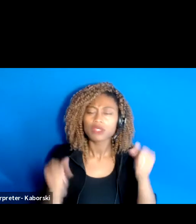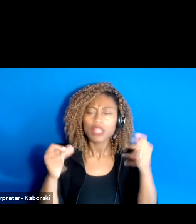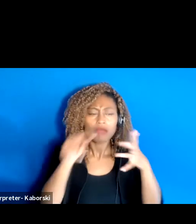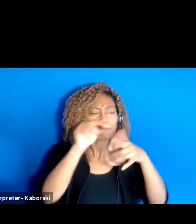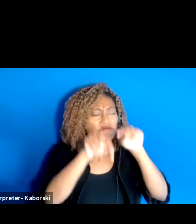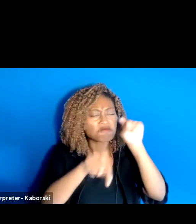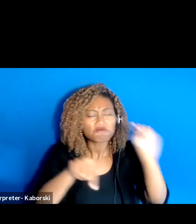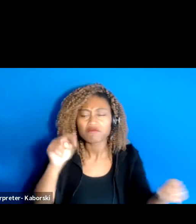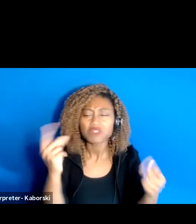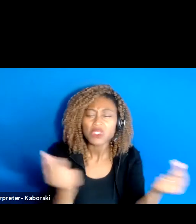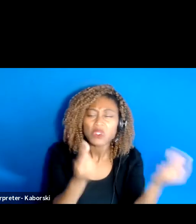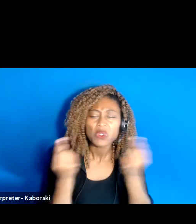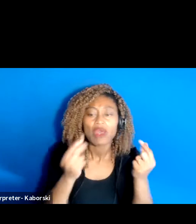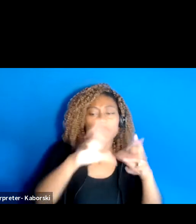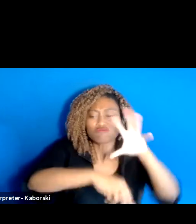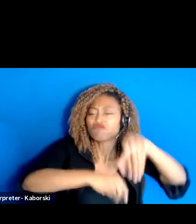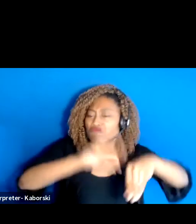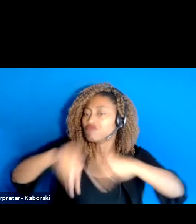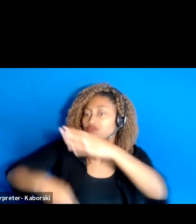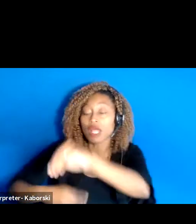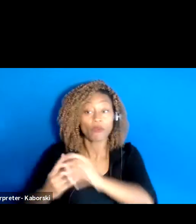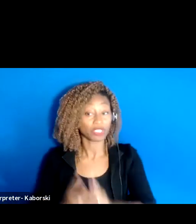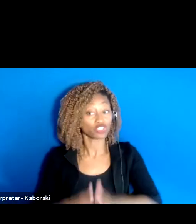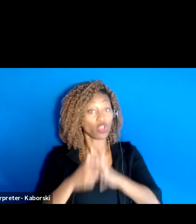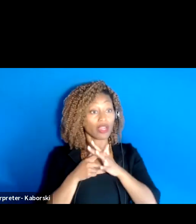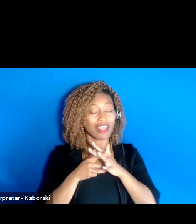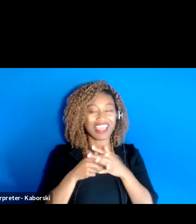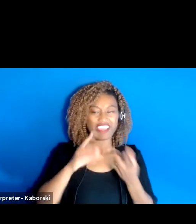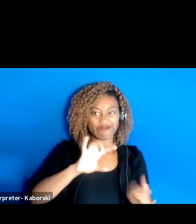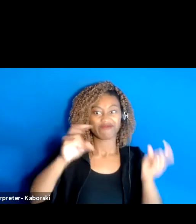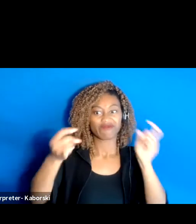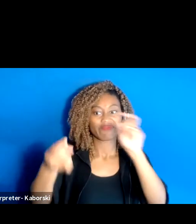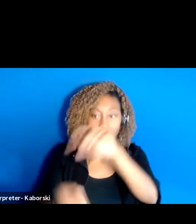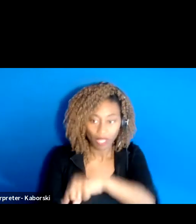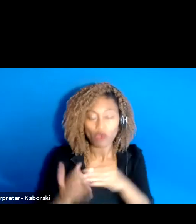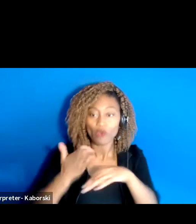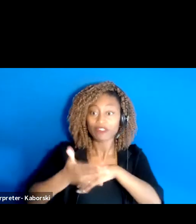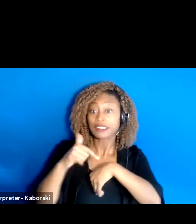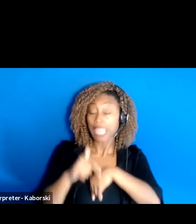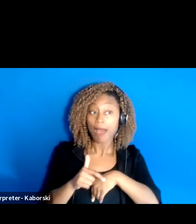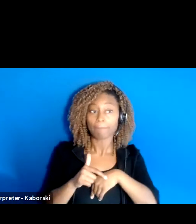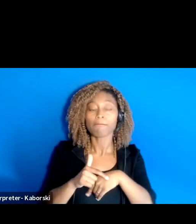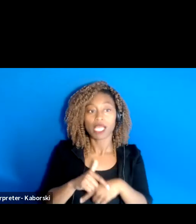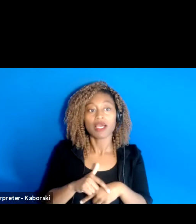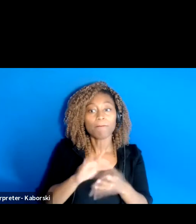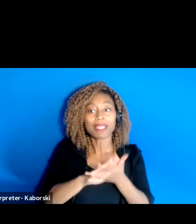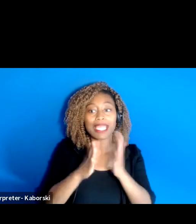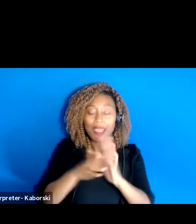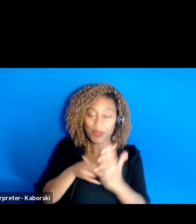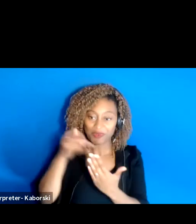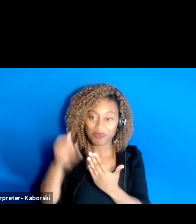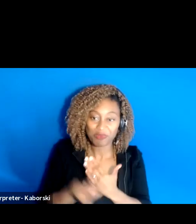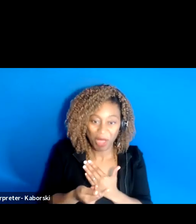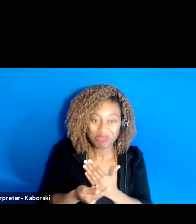that's where we started on that. And that ended up evolving over time into a project